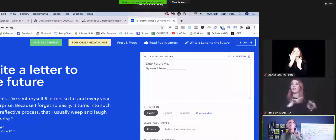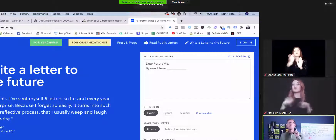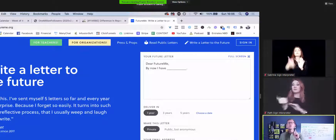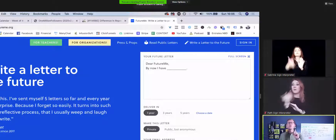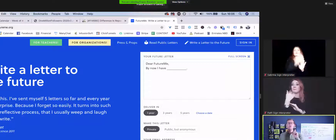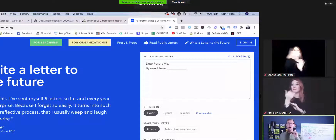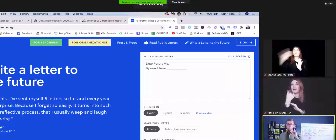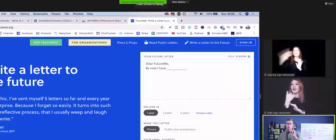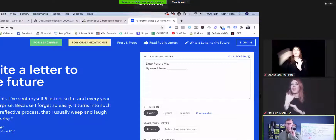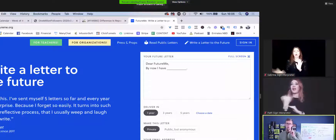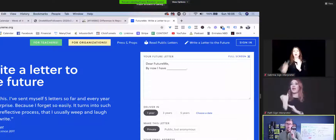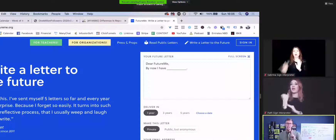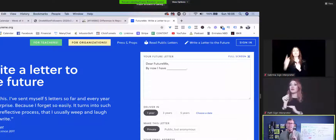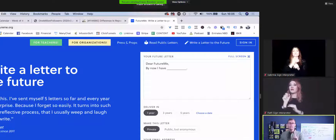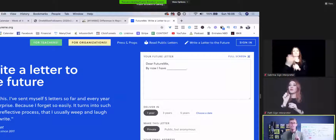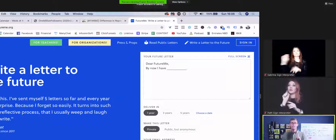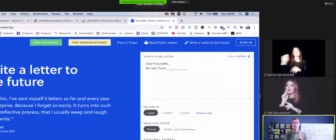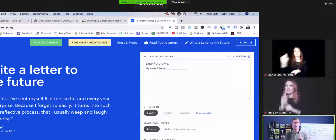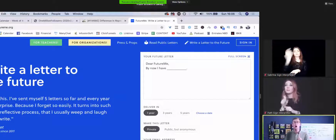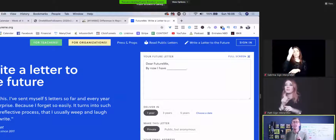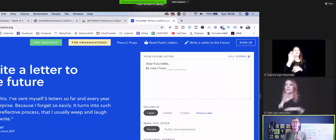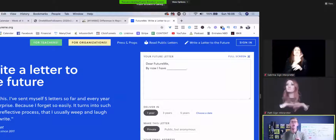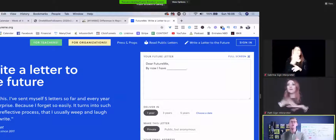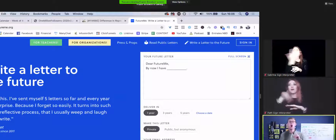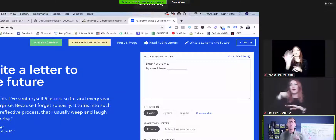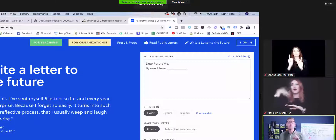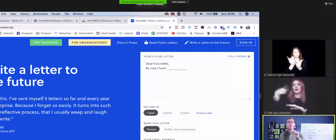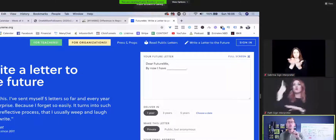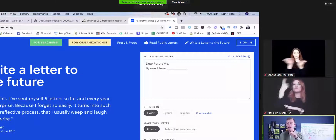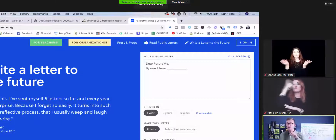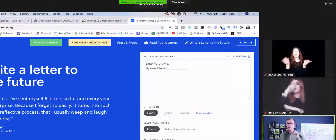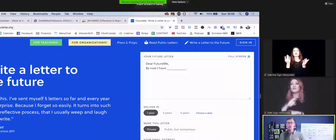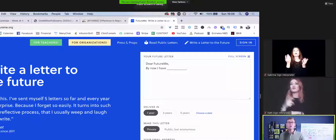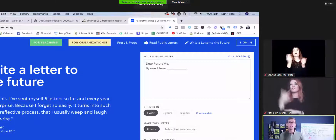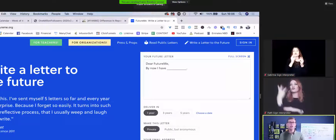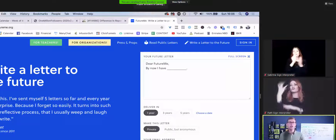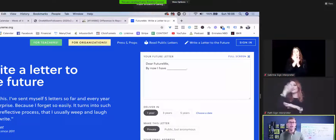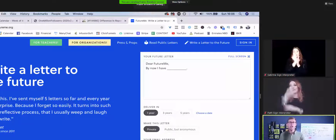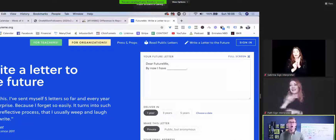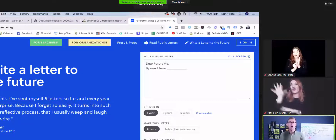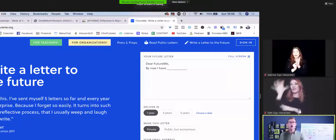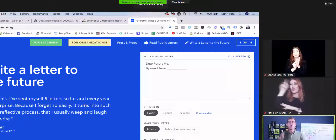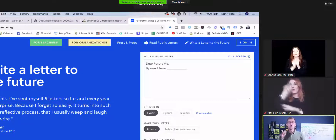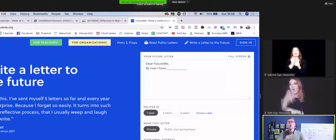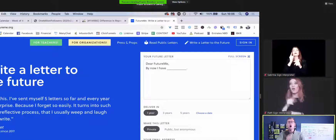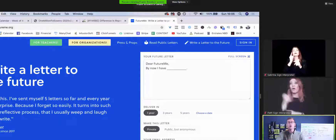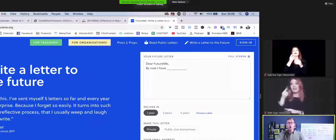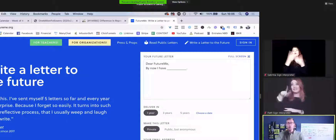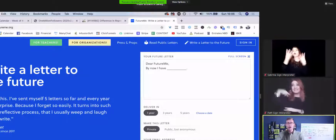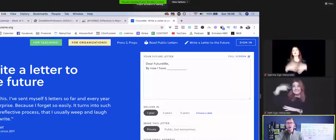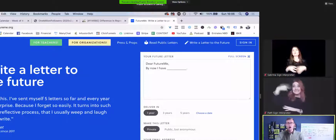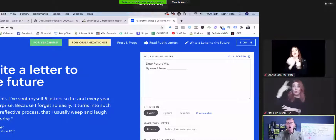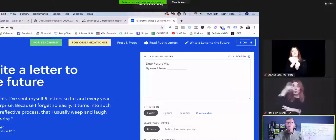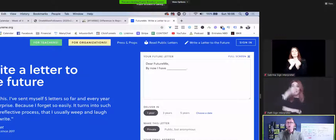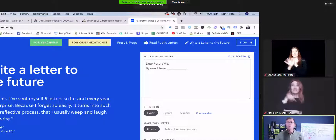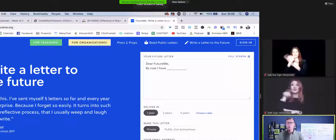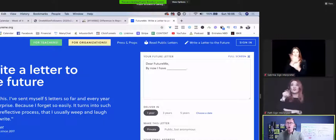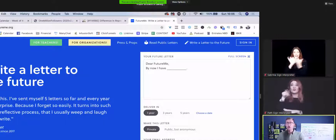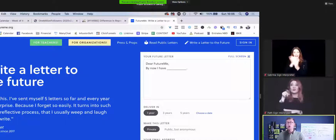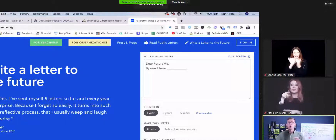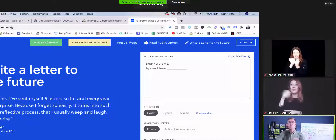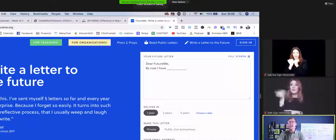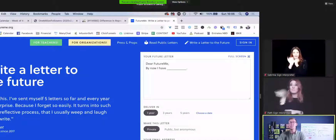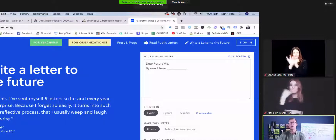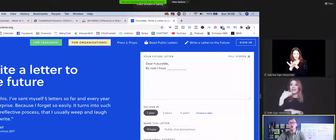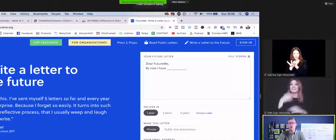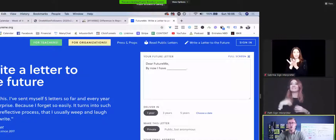to read it knowing that you've accomplished everything you've written on here. You are the author of your book.